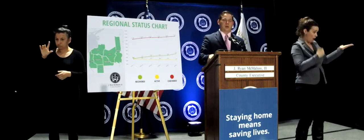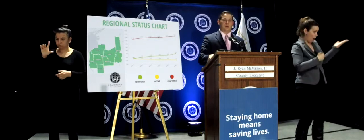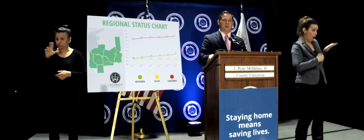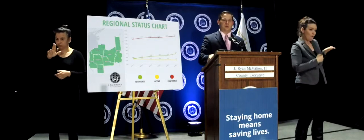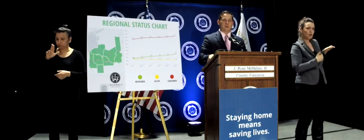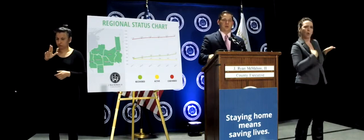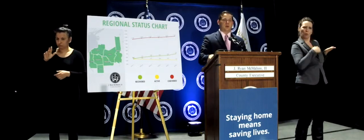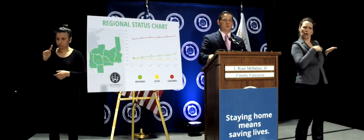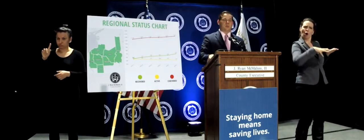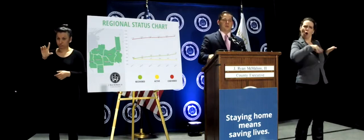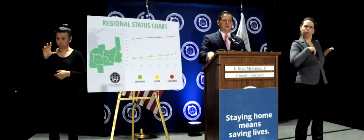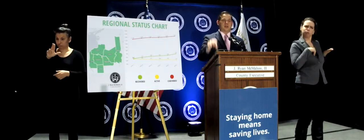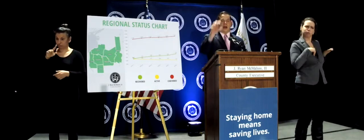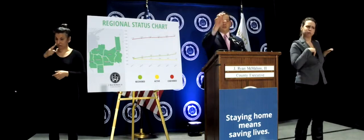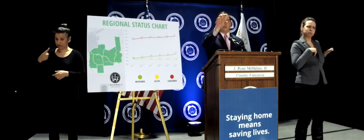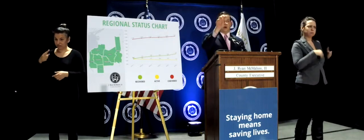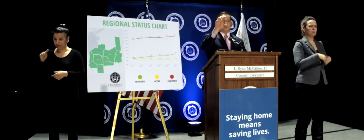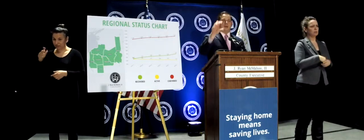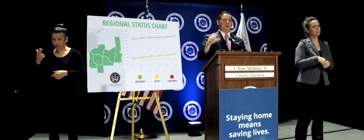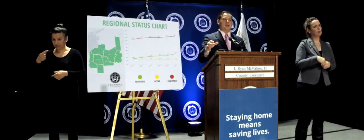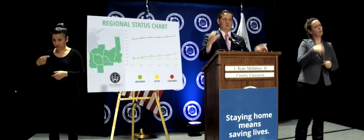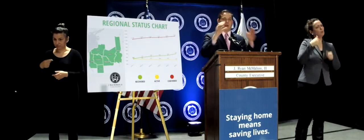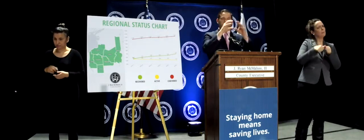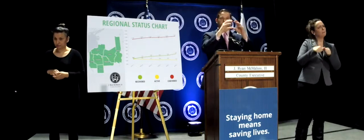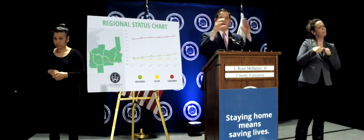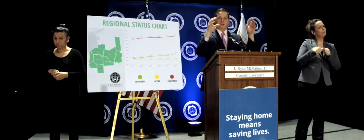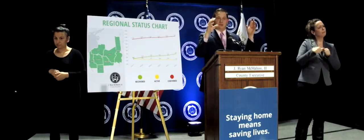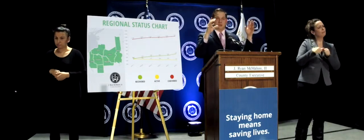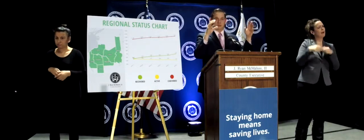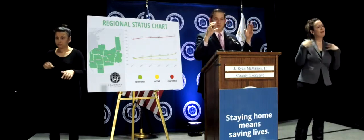and work them in through the. Remember, the state health department